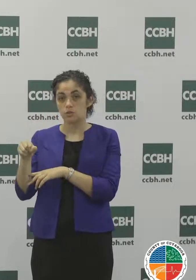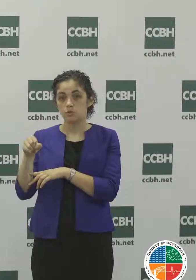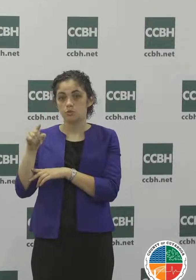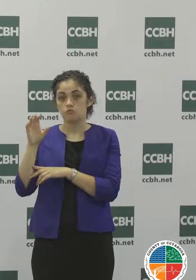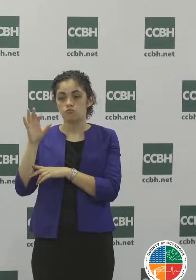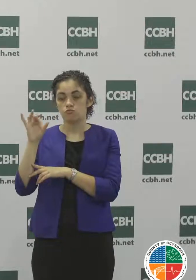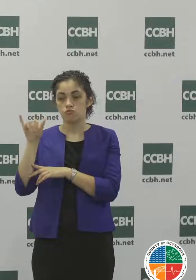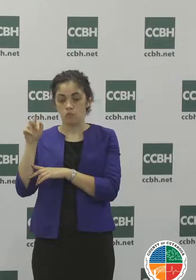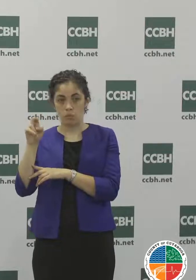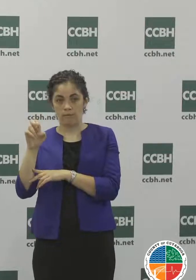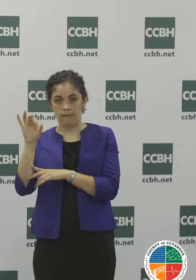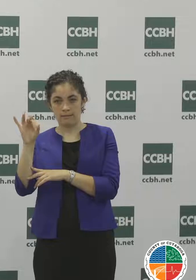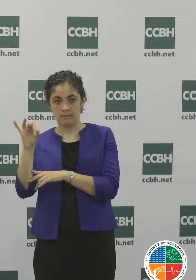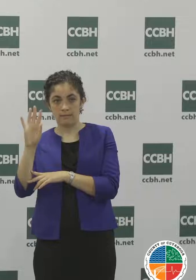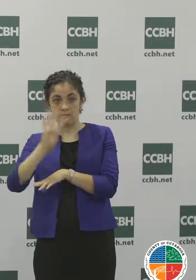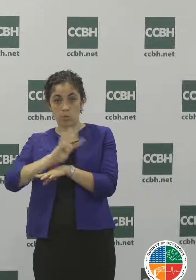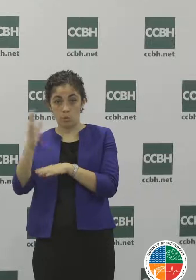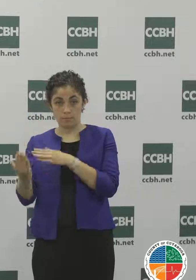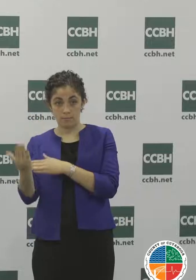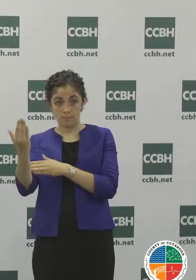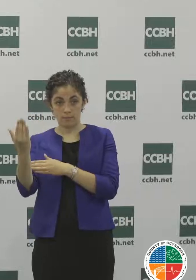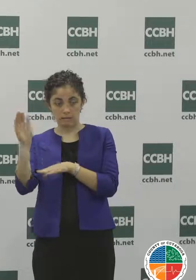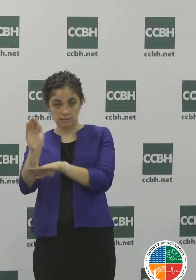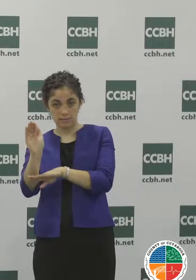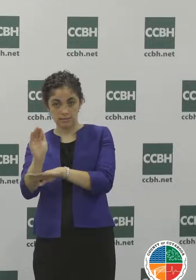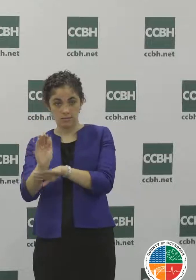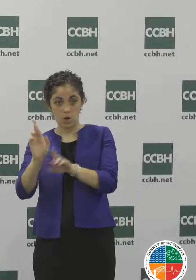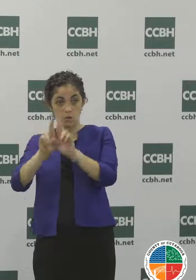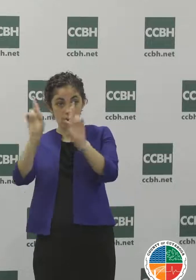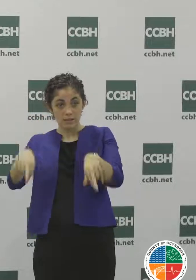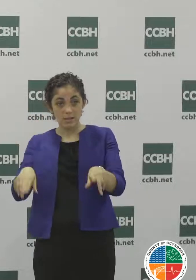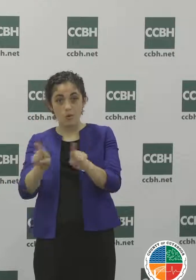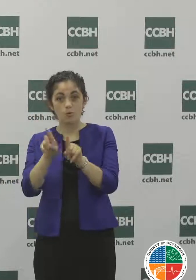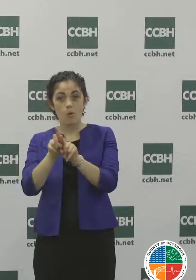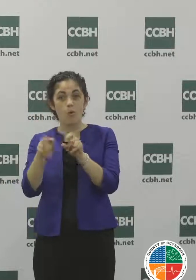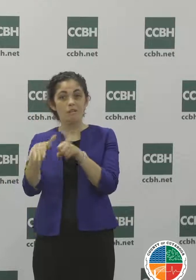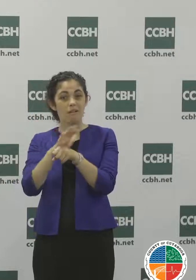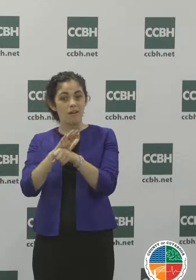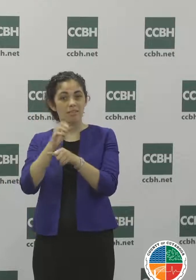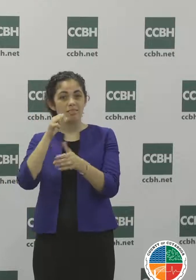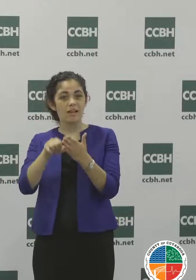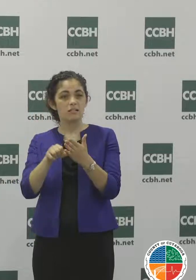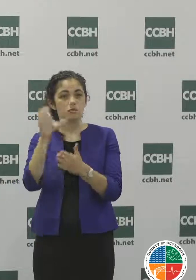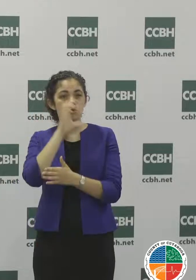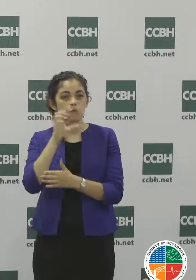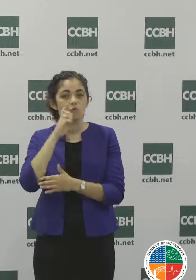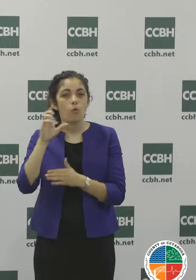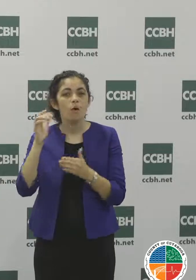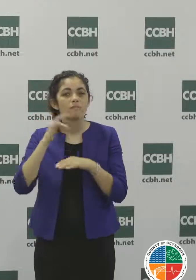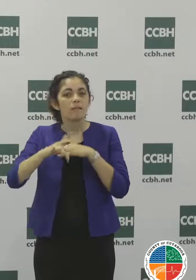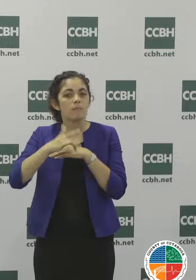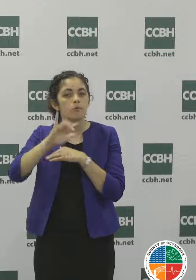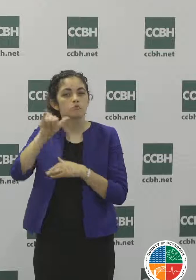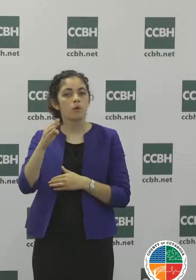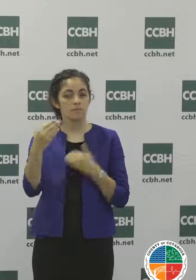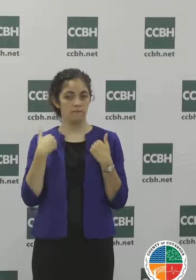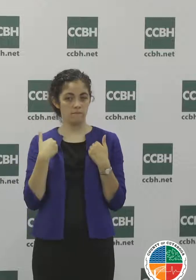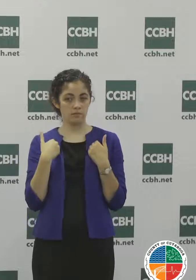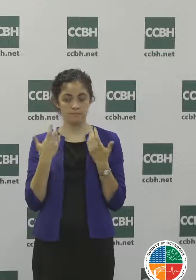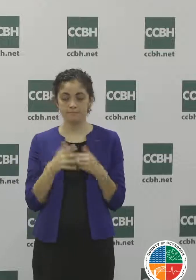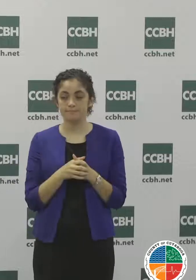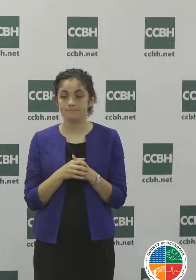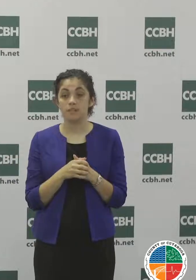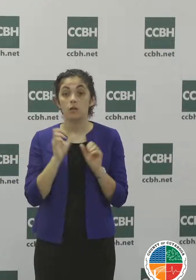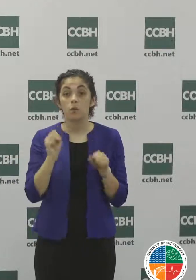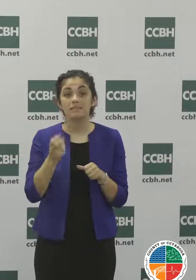p.m. Upload your resume, upload a cover letter, and search open jobs. You